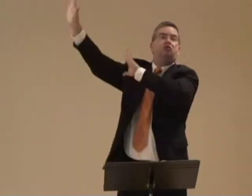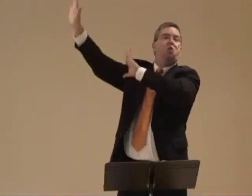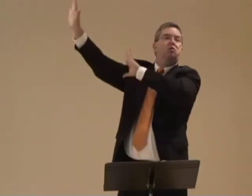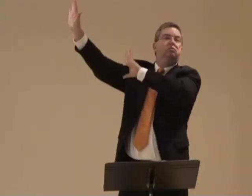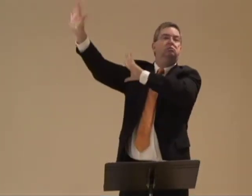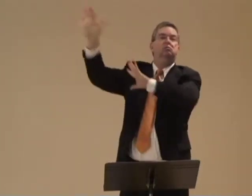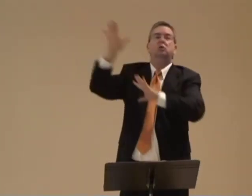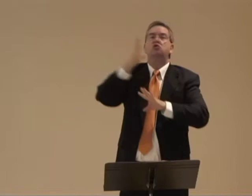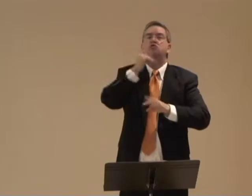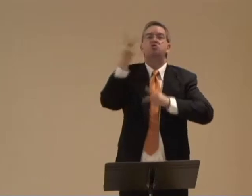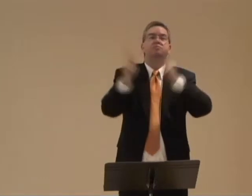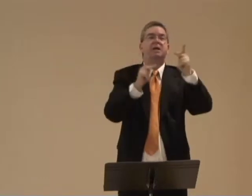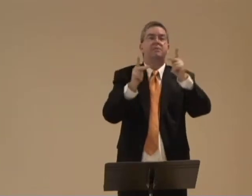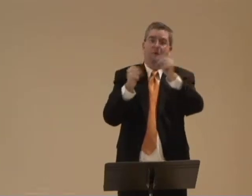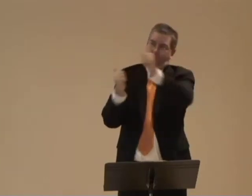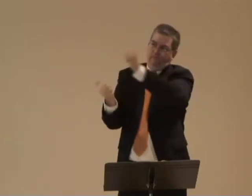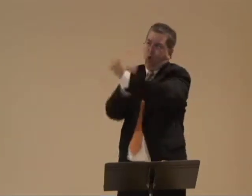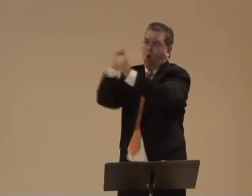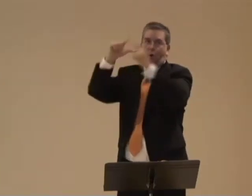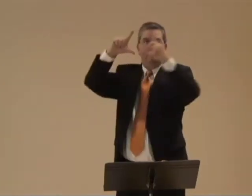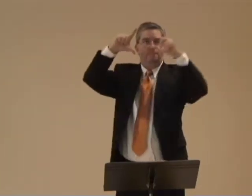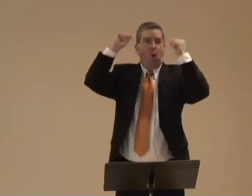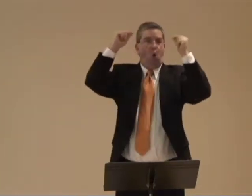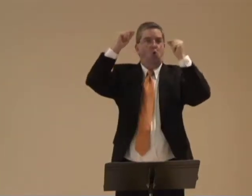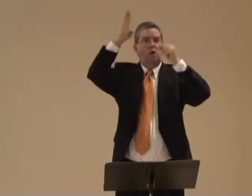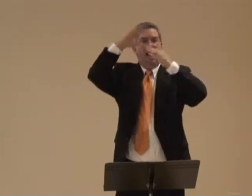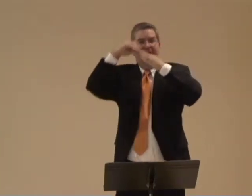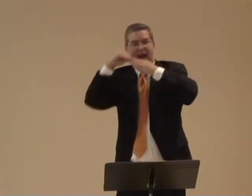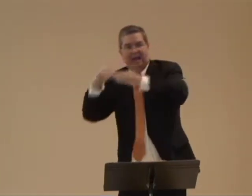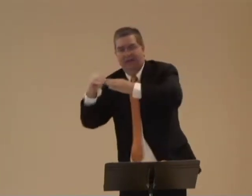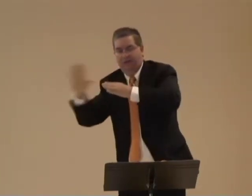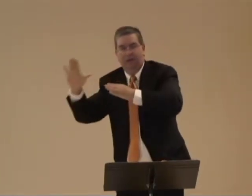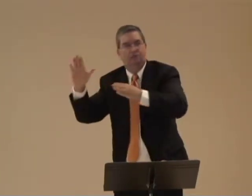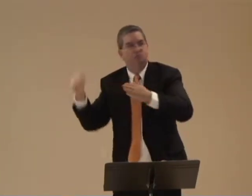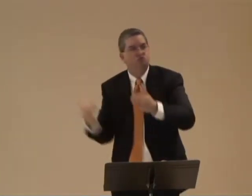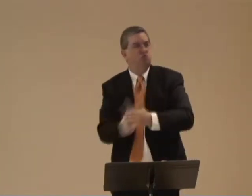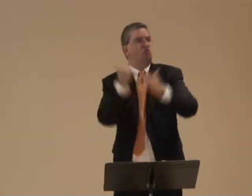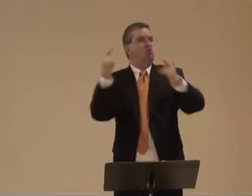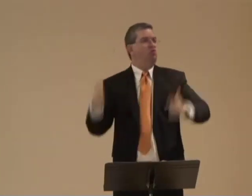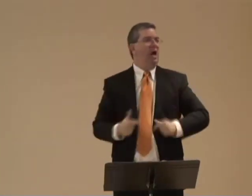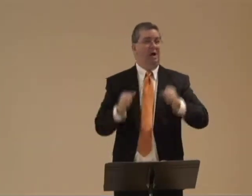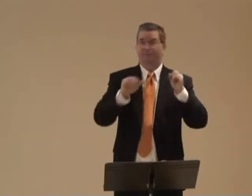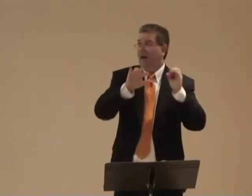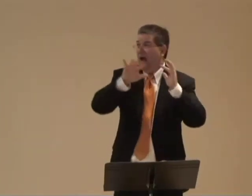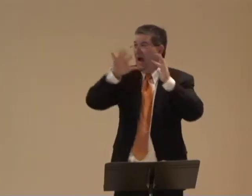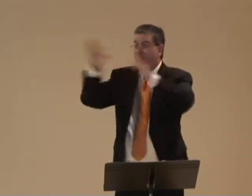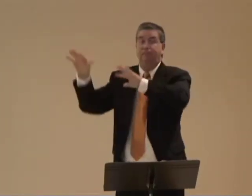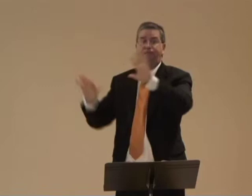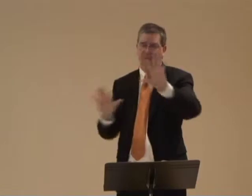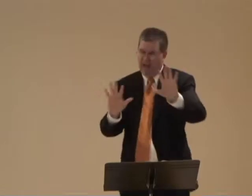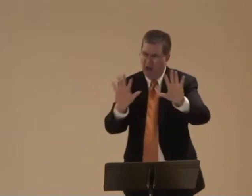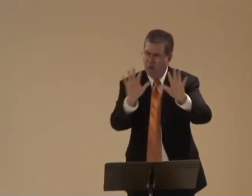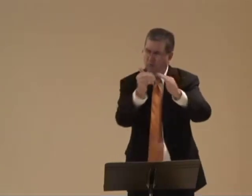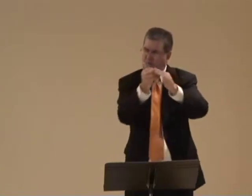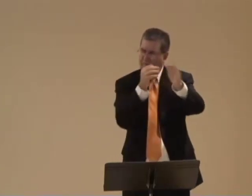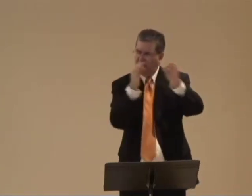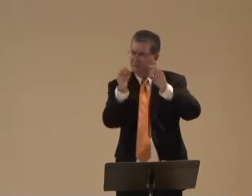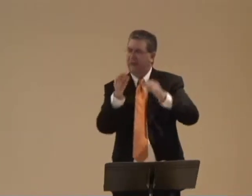Now, to go back to our story, the king finally let the Israelite people leave, and Moses led them out of